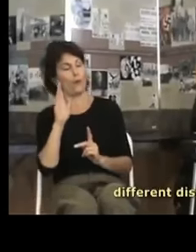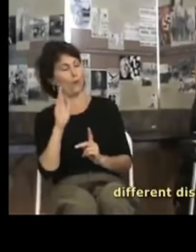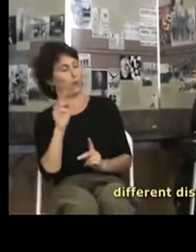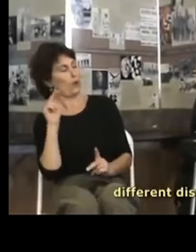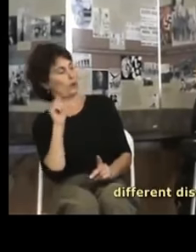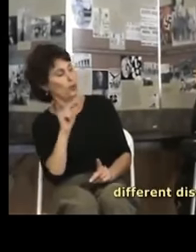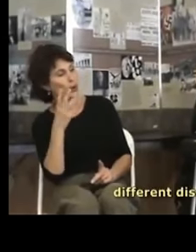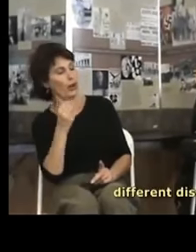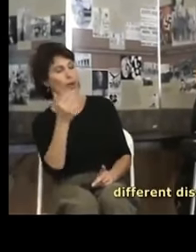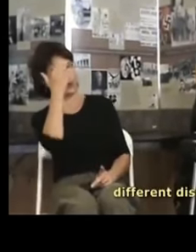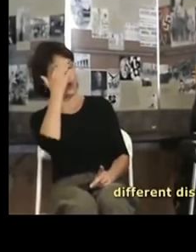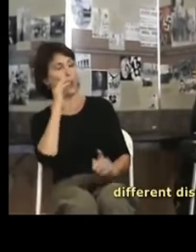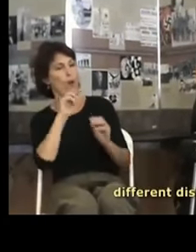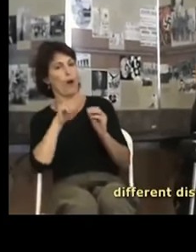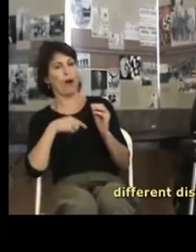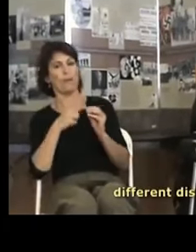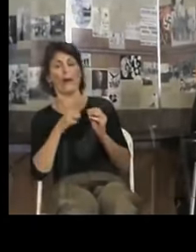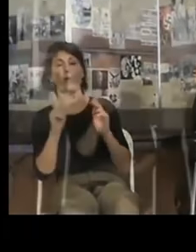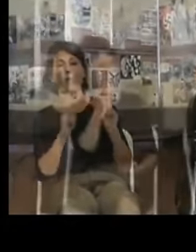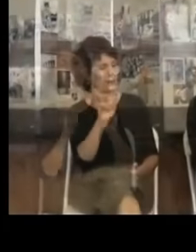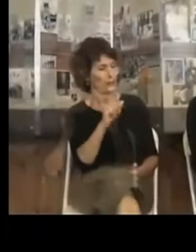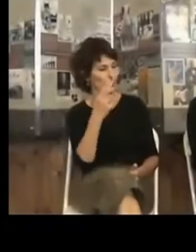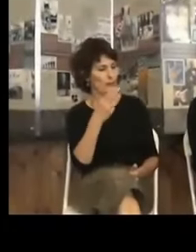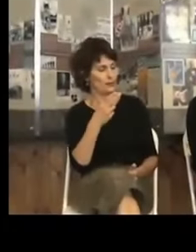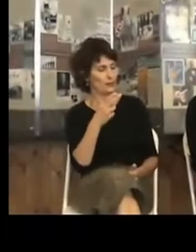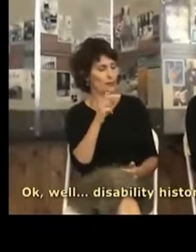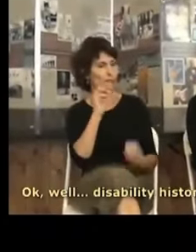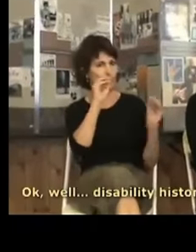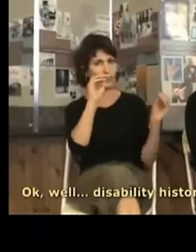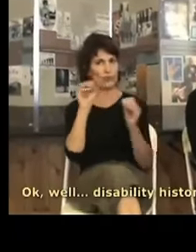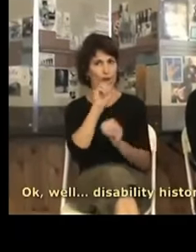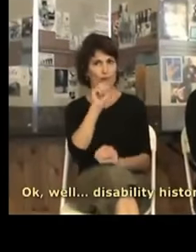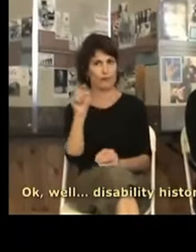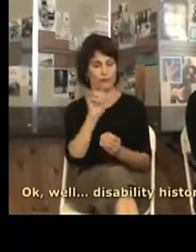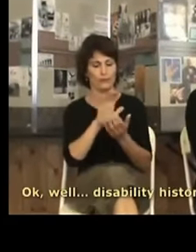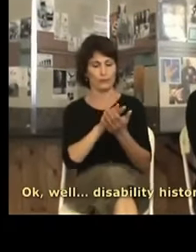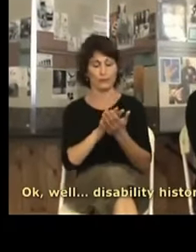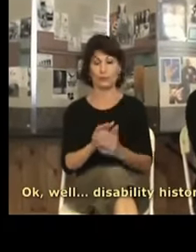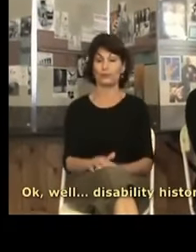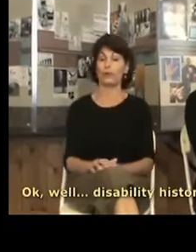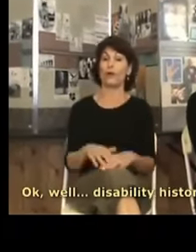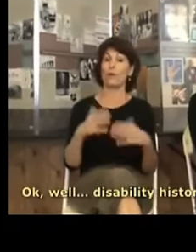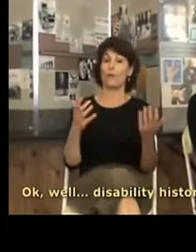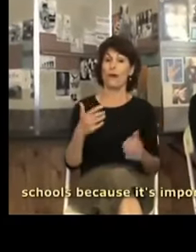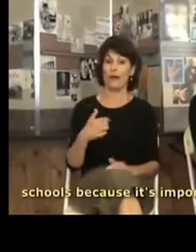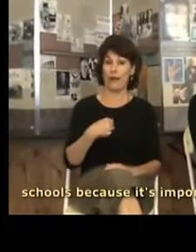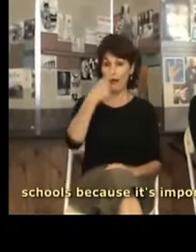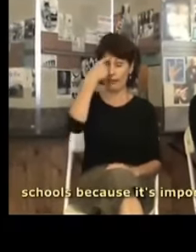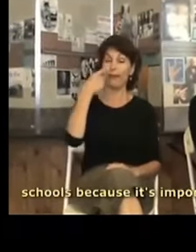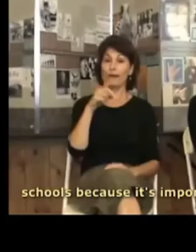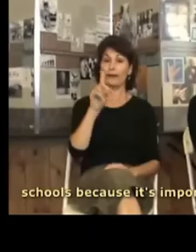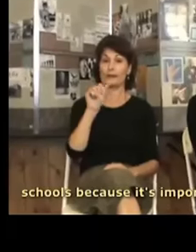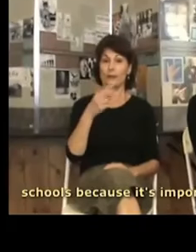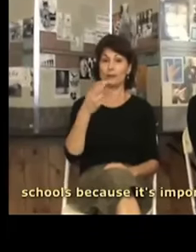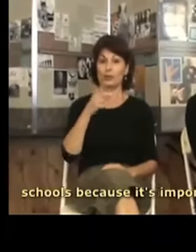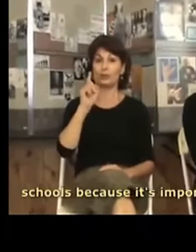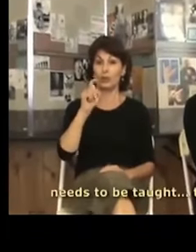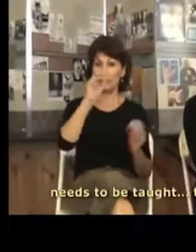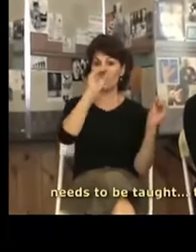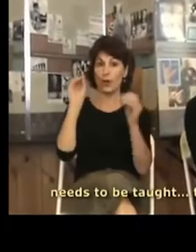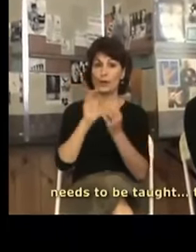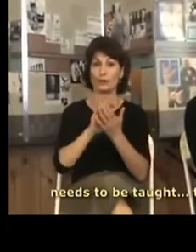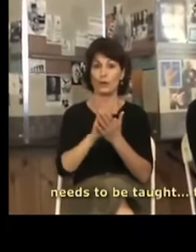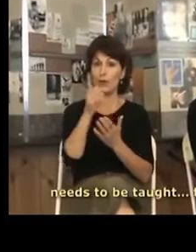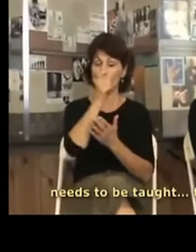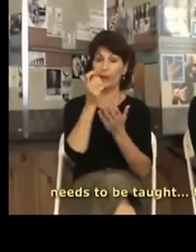people with. Thank you, disabilities. Okay, well, disability history should be taught in schools because it's important information that